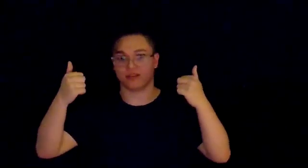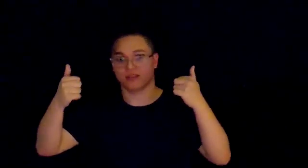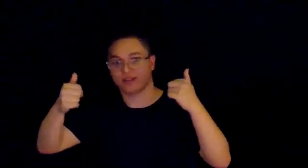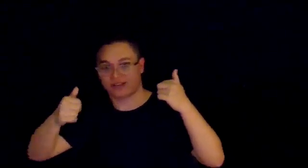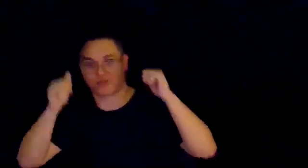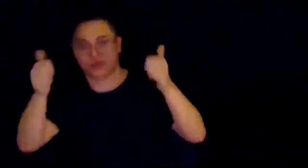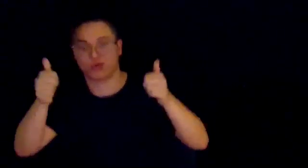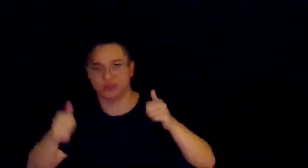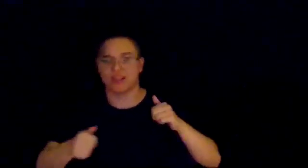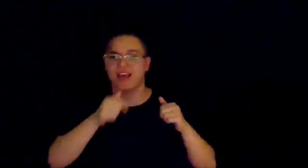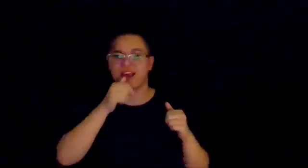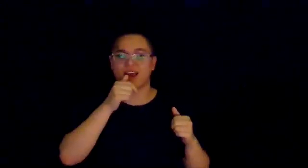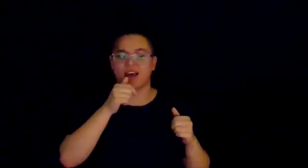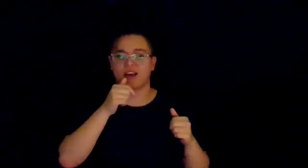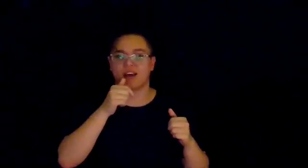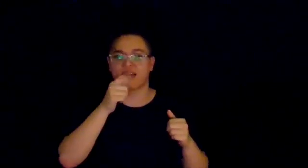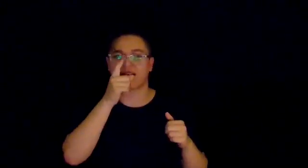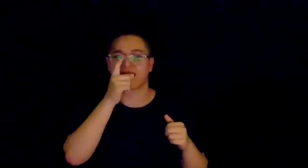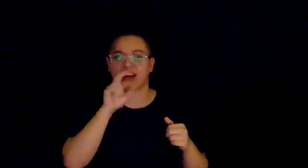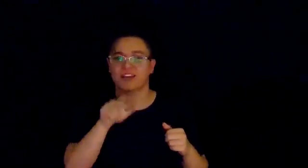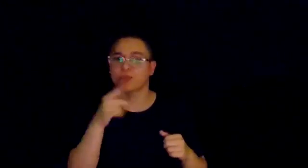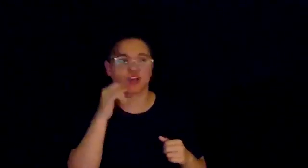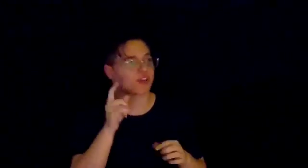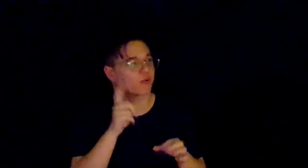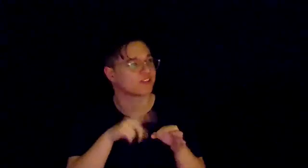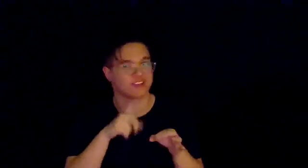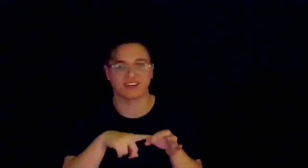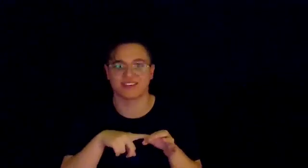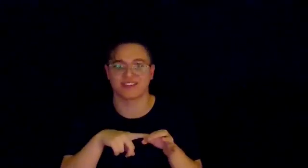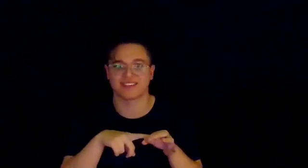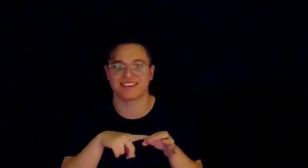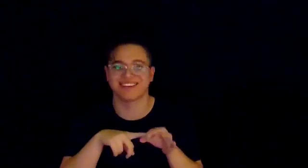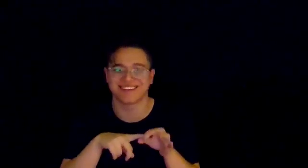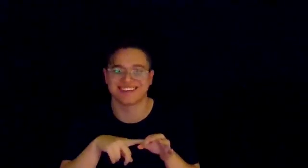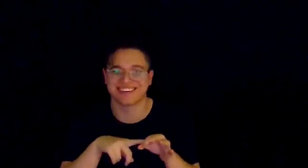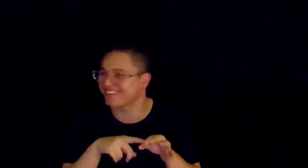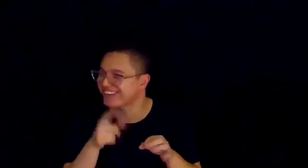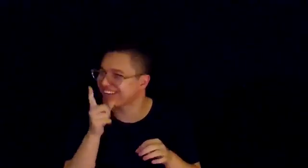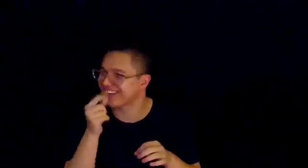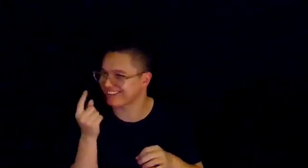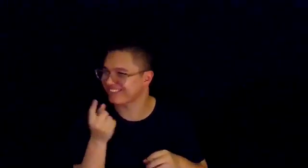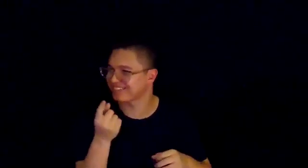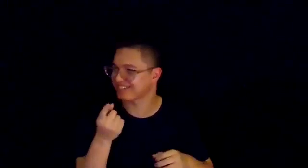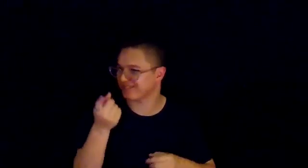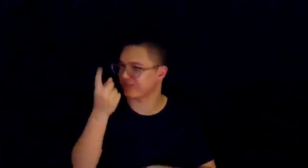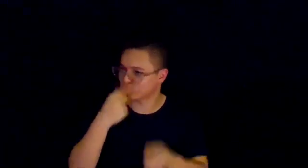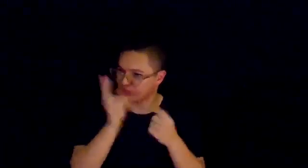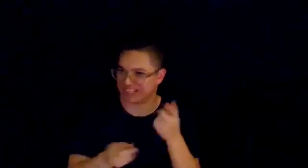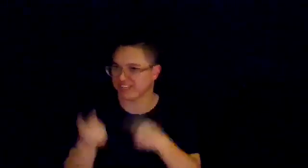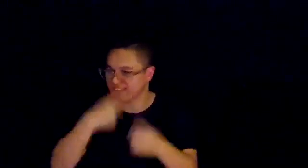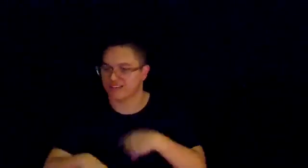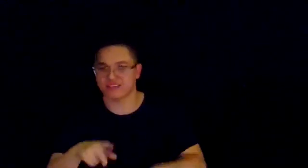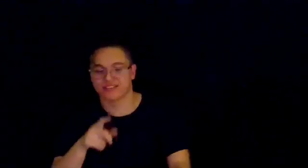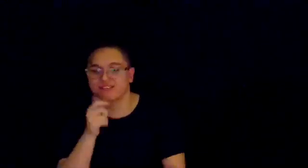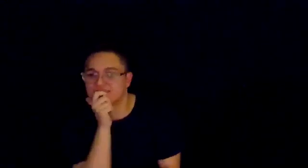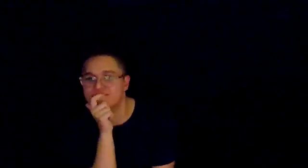You'll see me? Is it all good? Okay, great. So can I just double check the question? Sorry, I've just lost